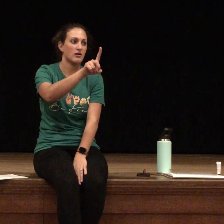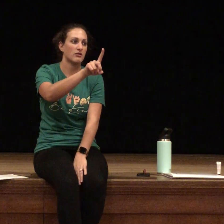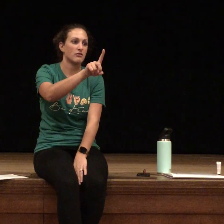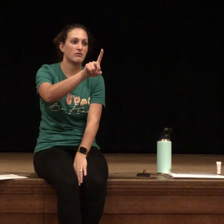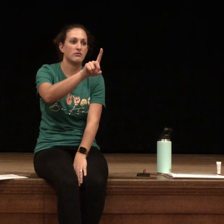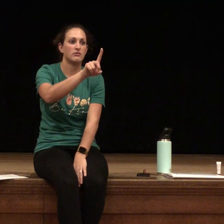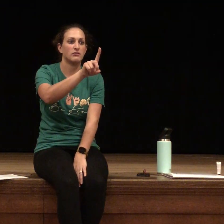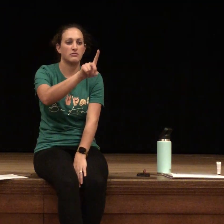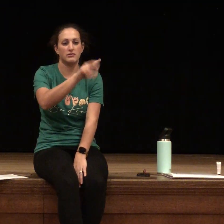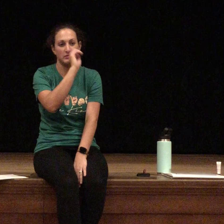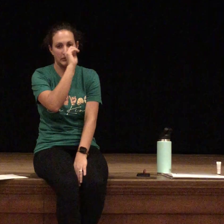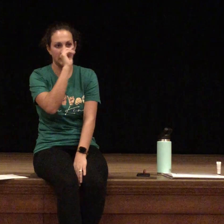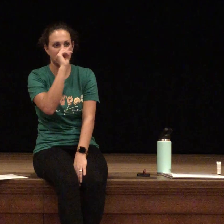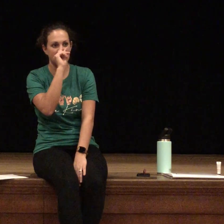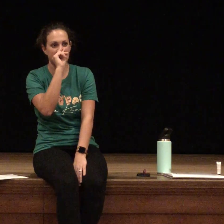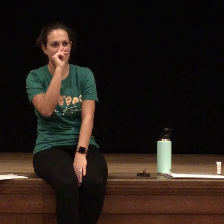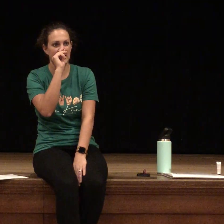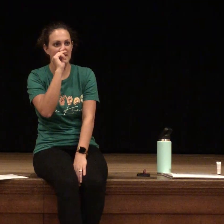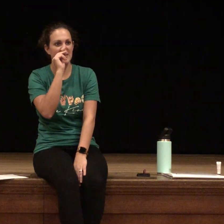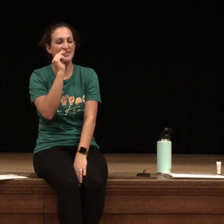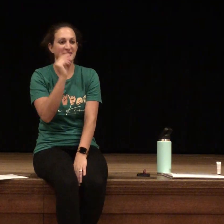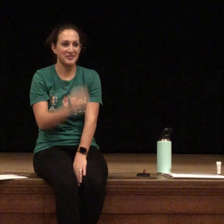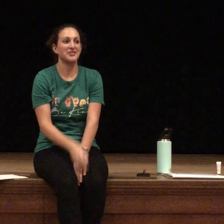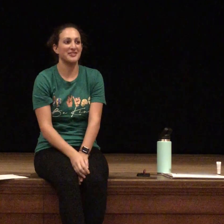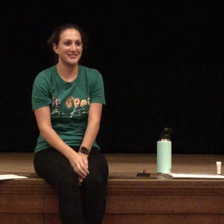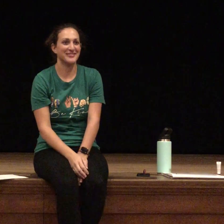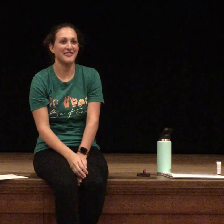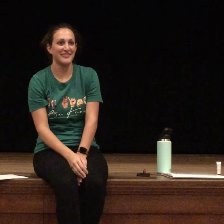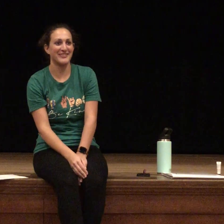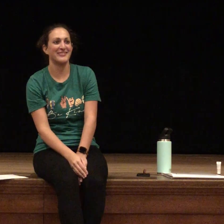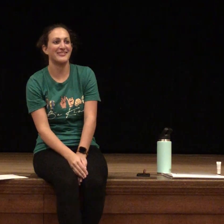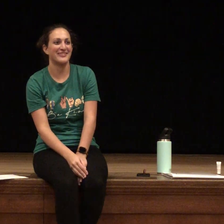Good, yep.